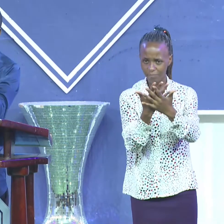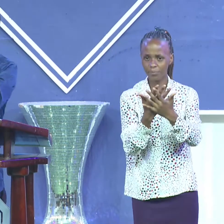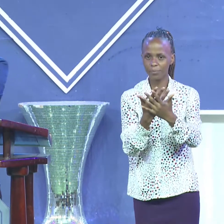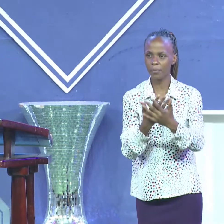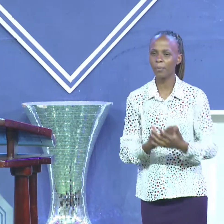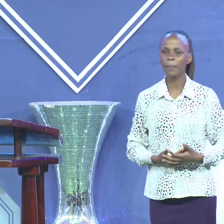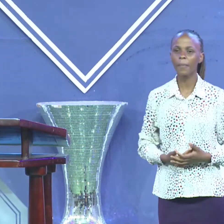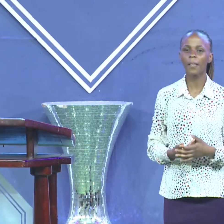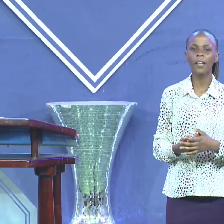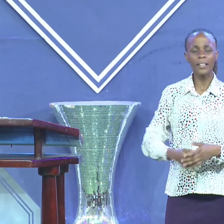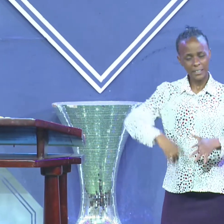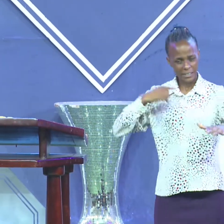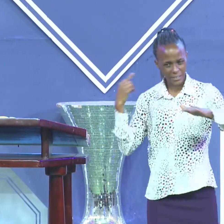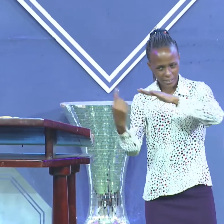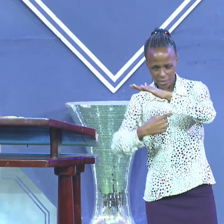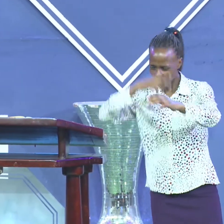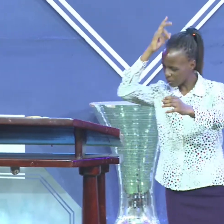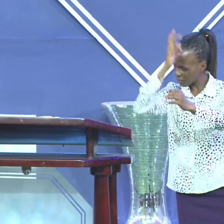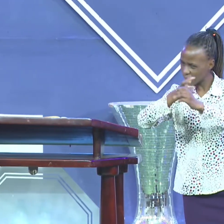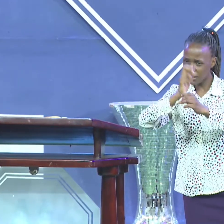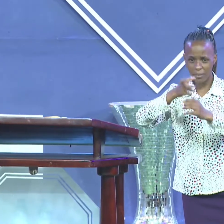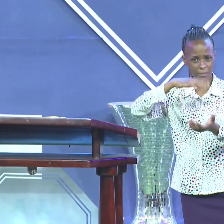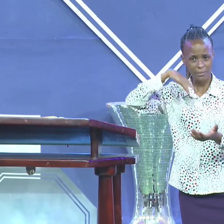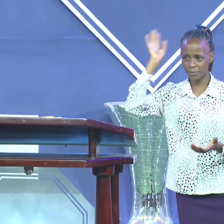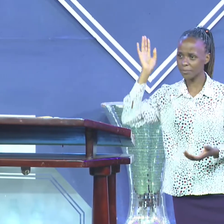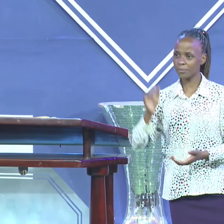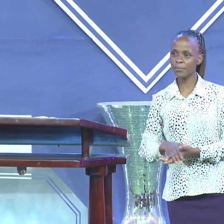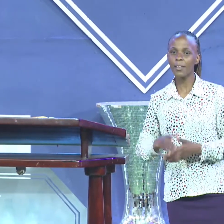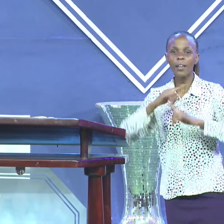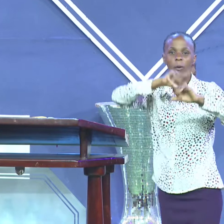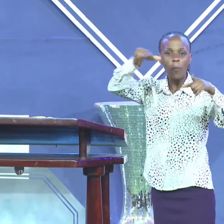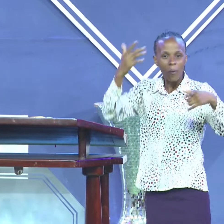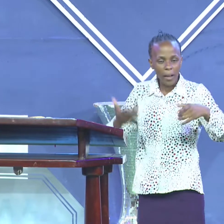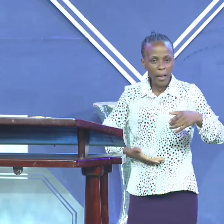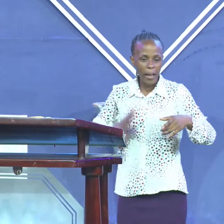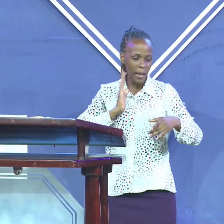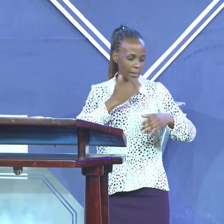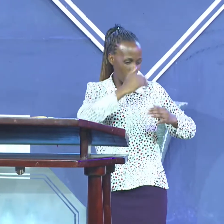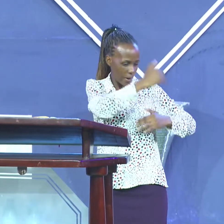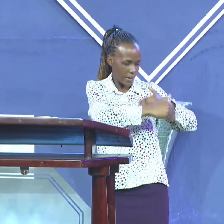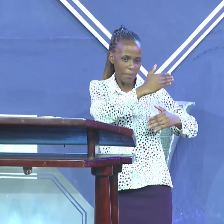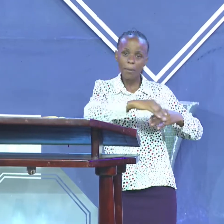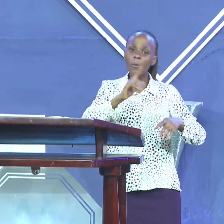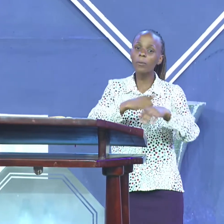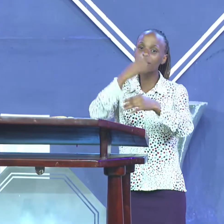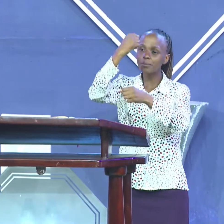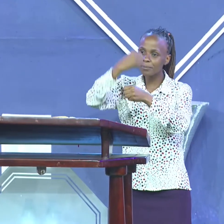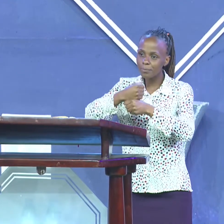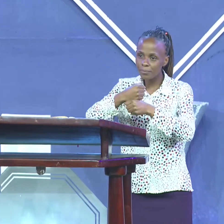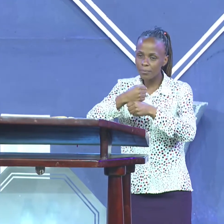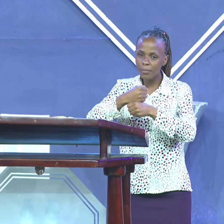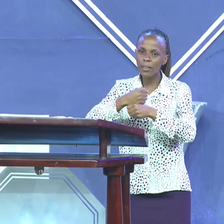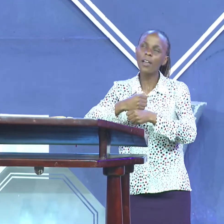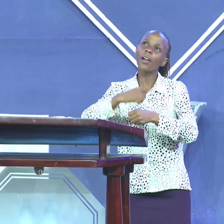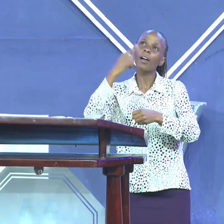in a prison. The situation was so tough that we had our neighbors and